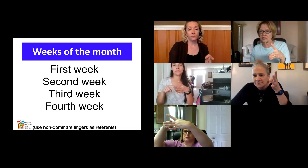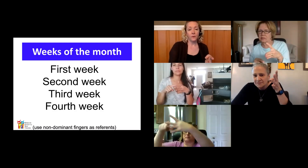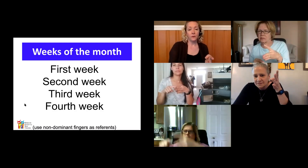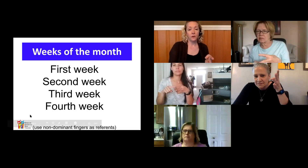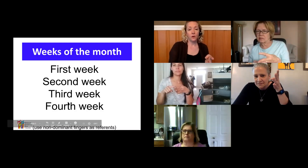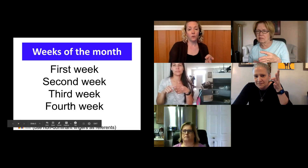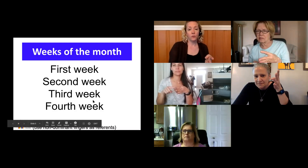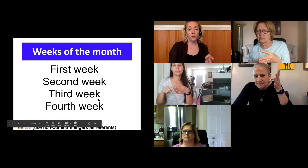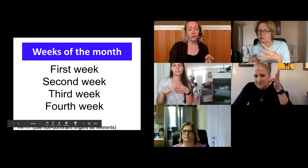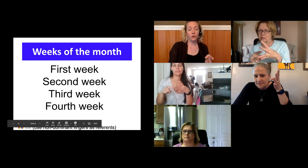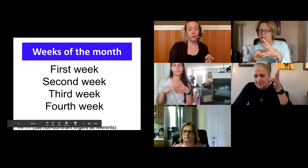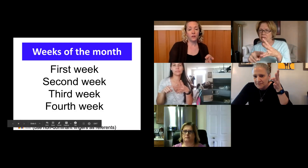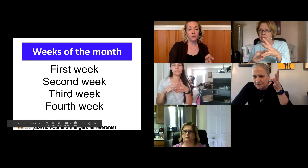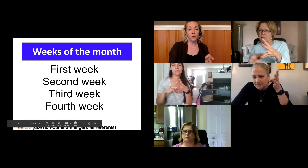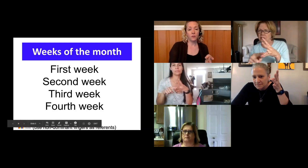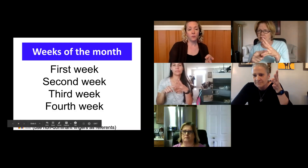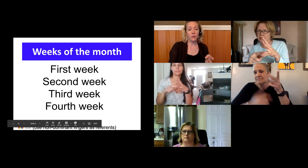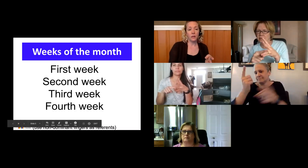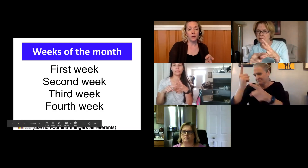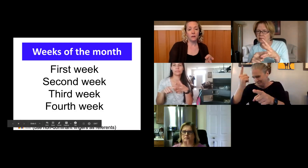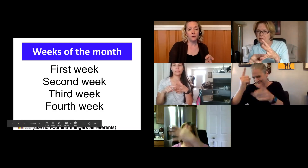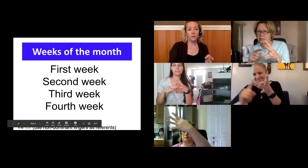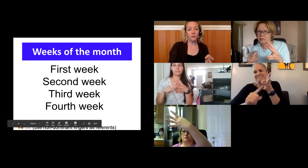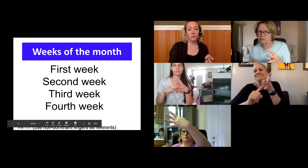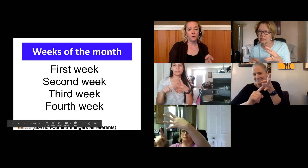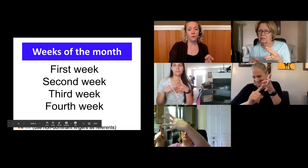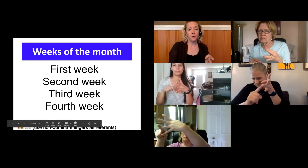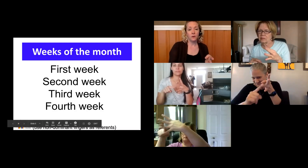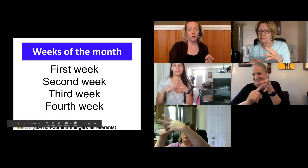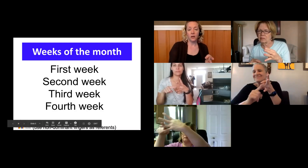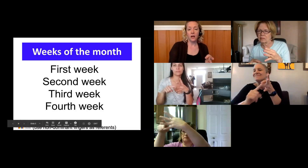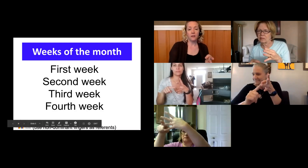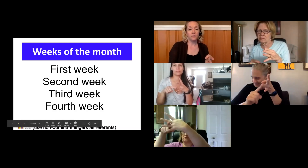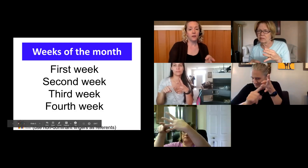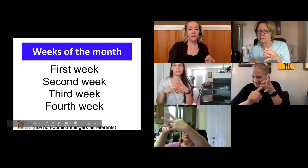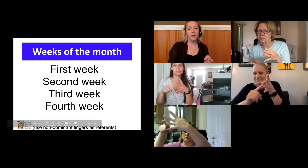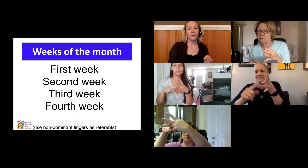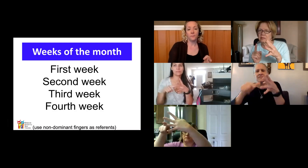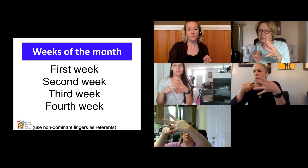So the third week of the month would be, you got it right there.